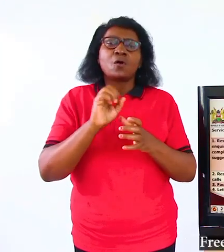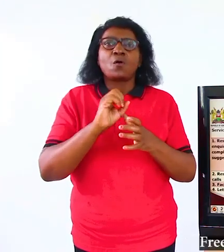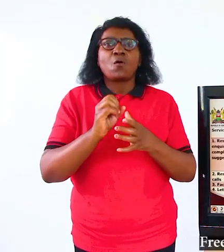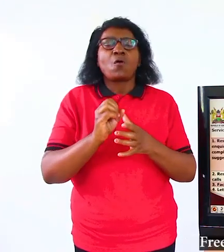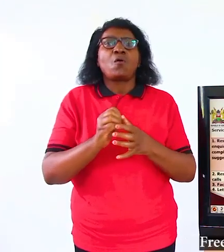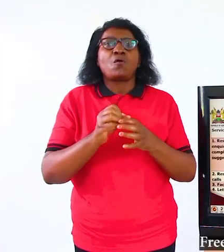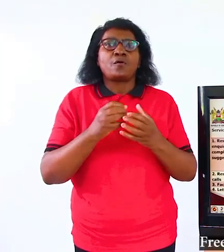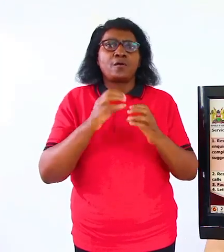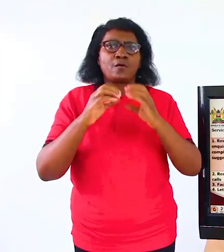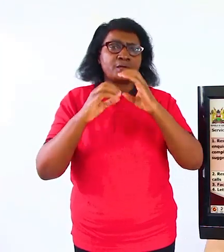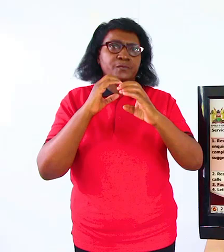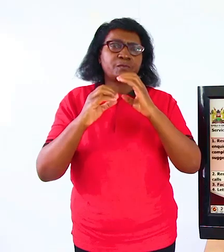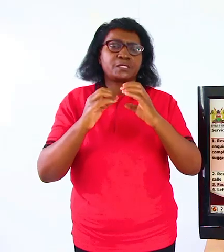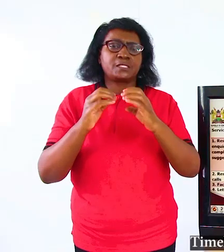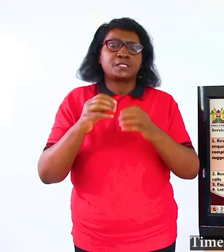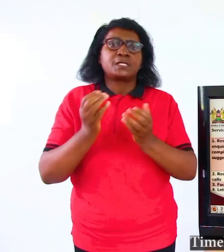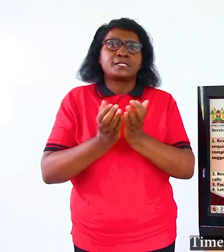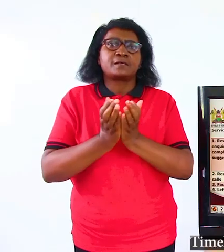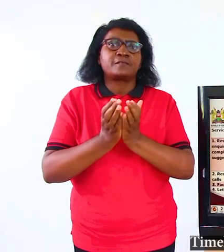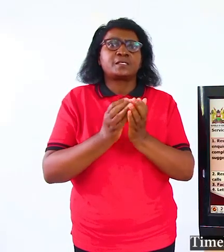Free of charge. Timeline: 7 days.